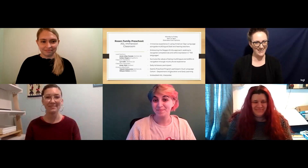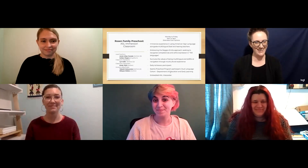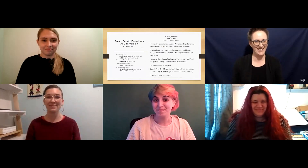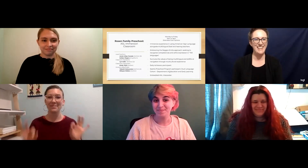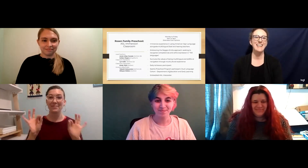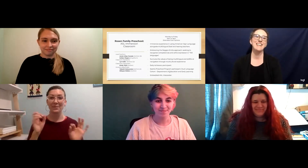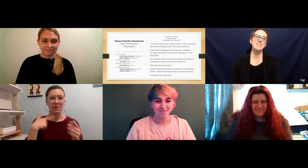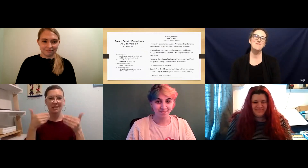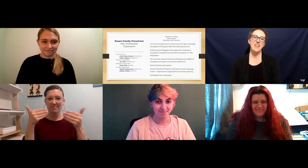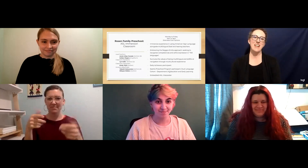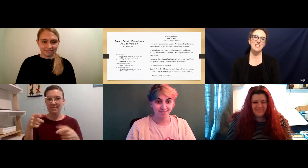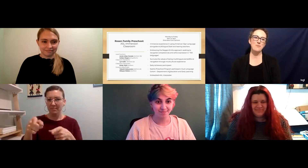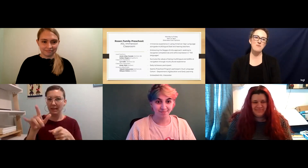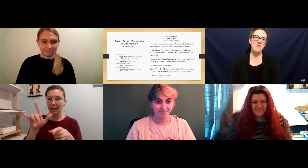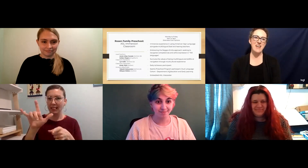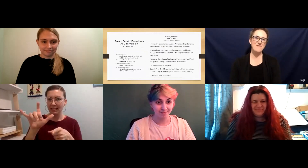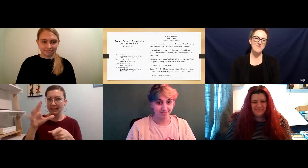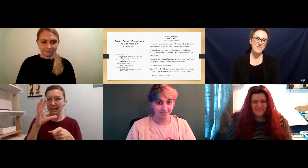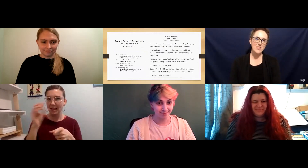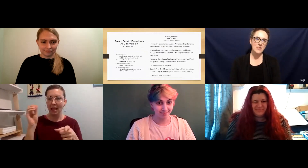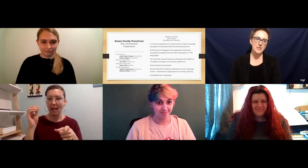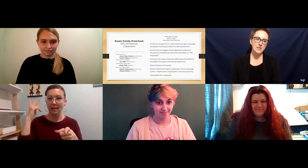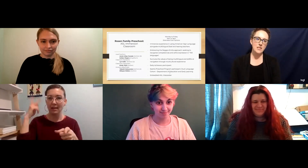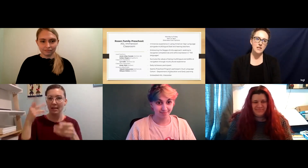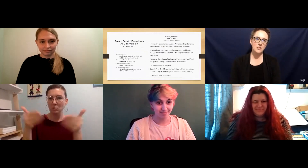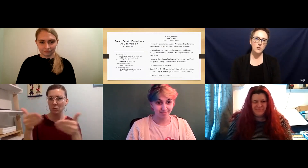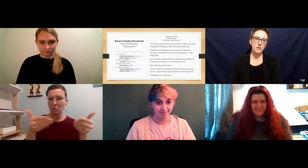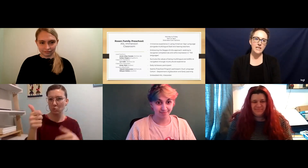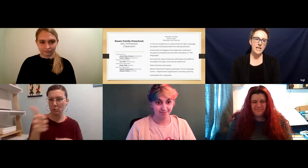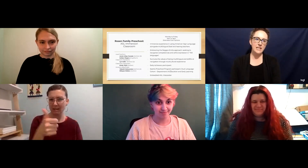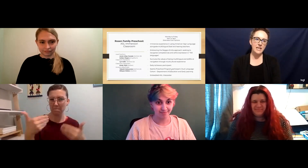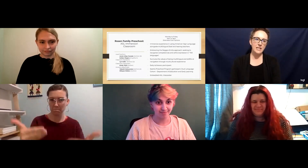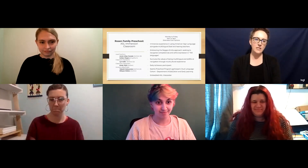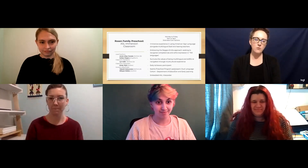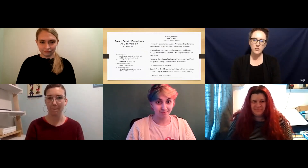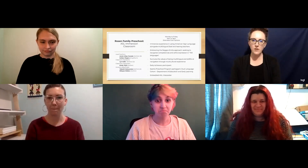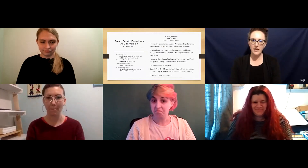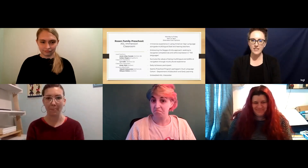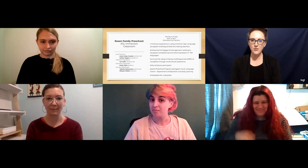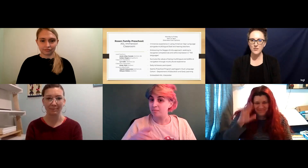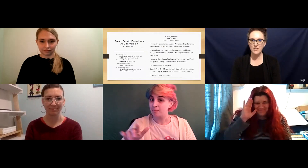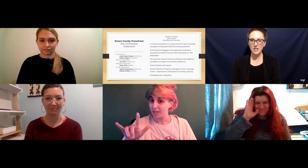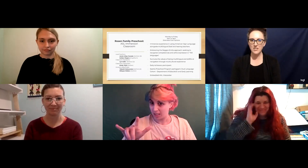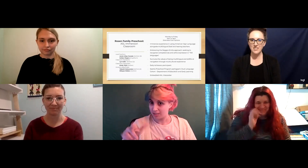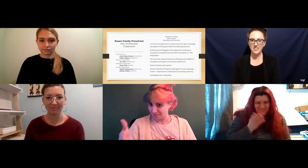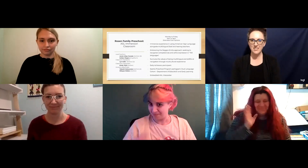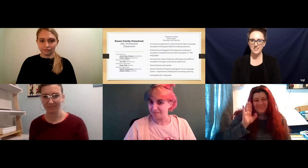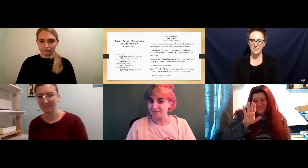well. And I'll explain why. So Lynn and Caitlin, would you go ahead and introduce